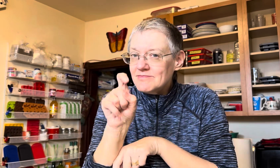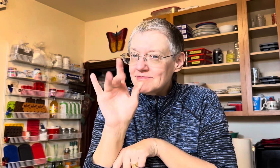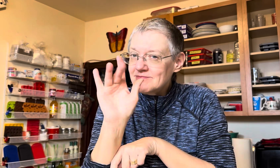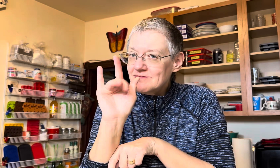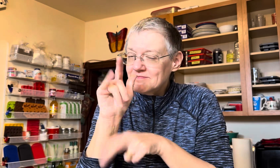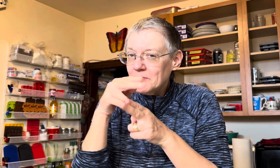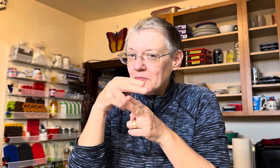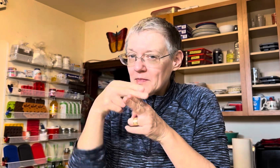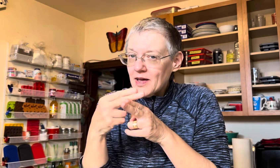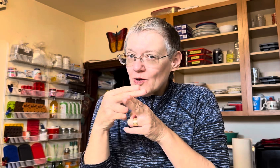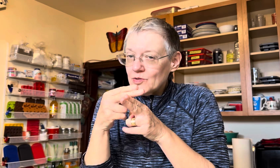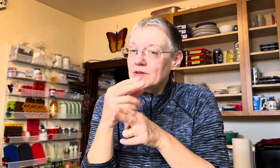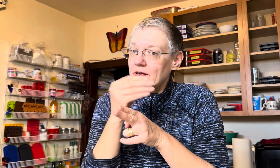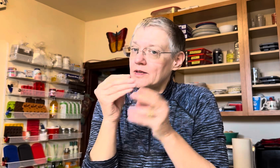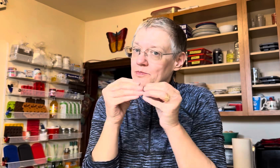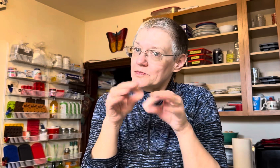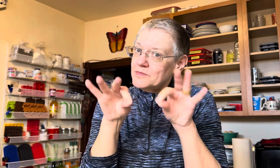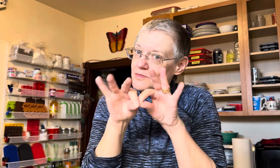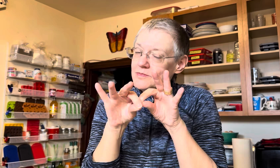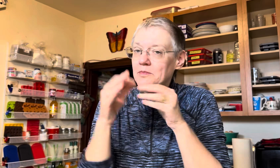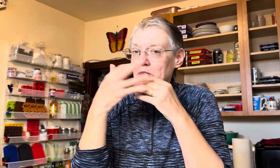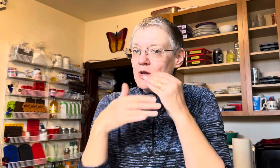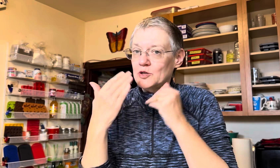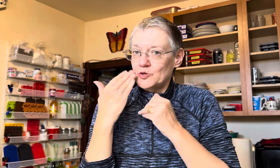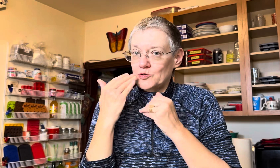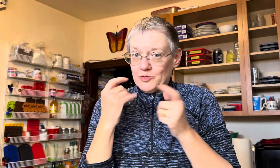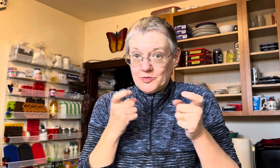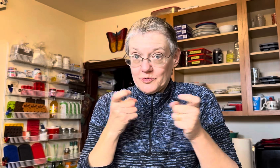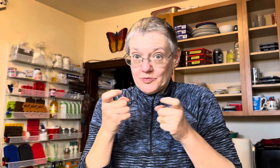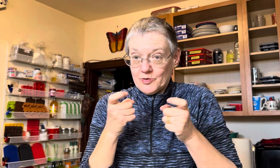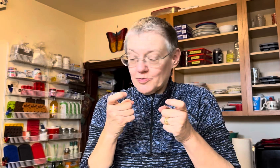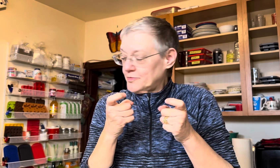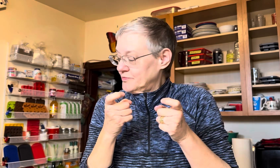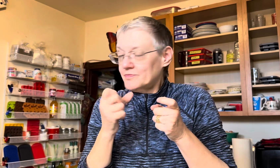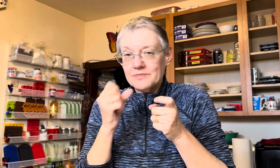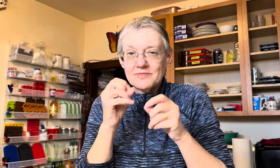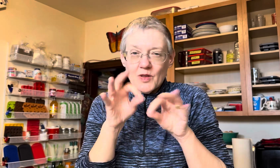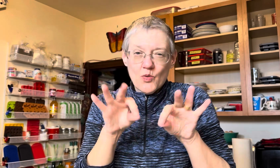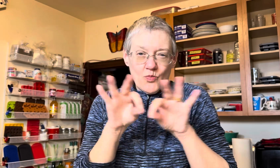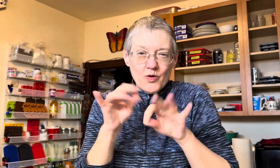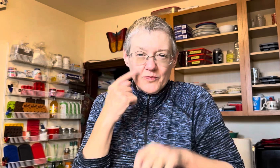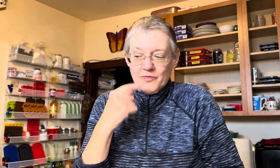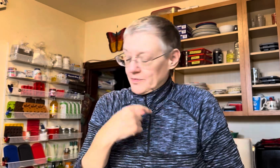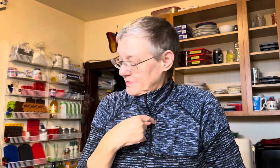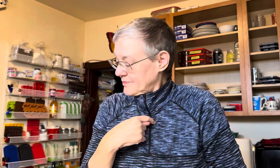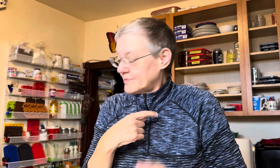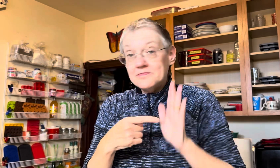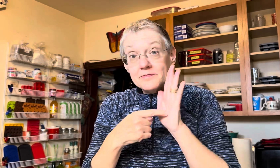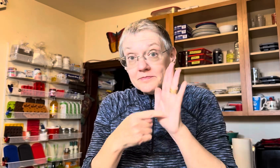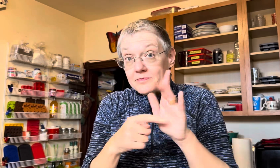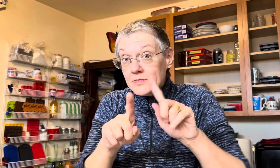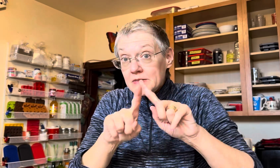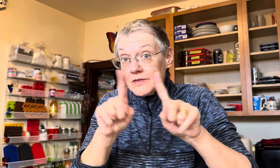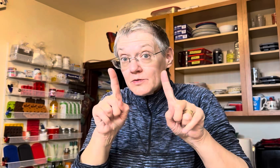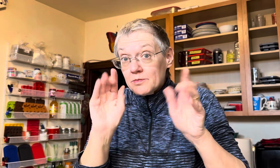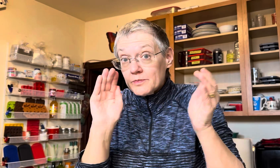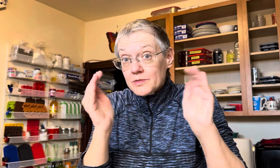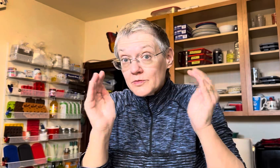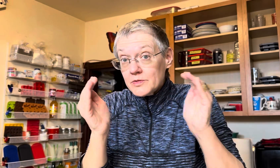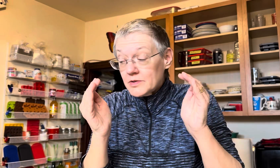And since then, he's lost 125 pounds, and more importantly, he now controls his blood sugar. So making him chips is worth it to me.